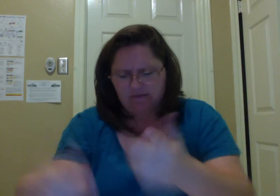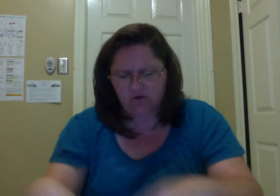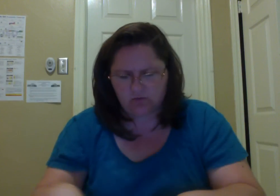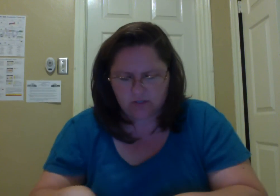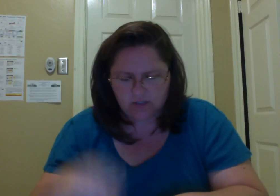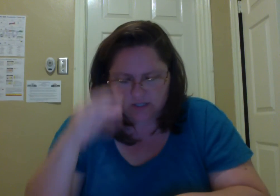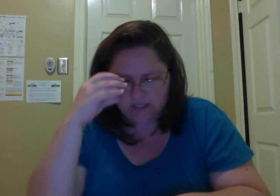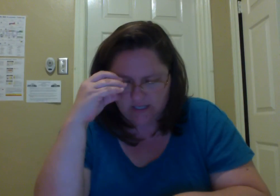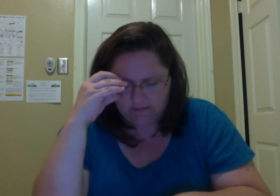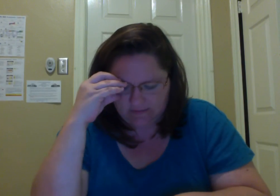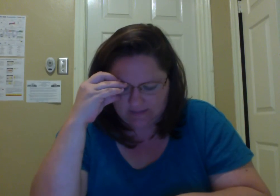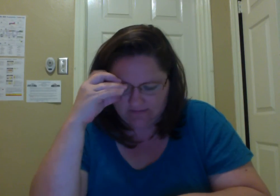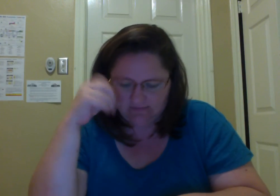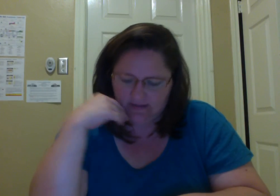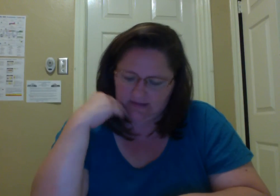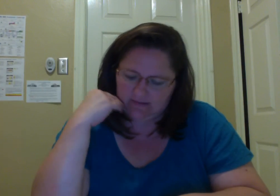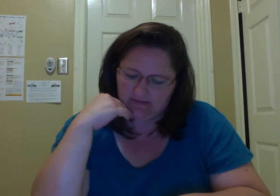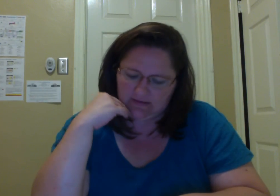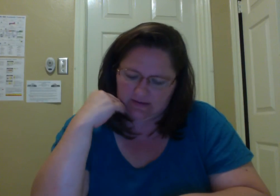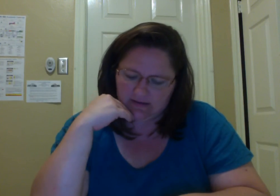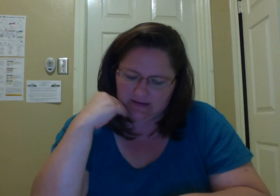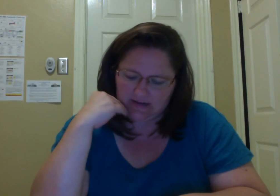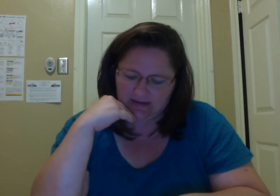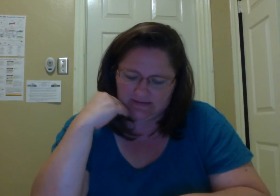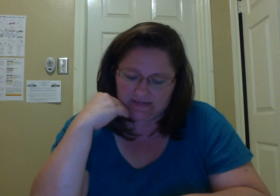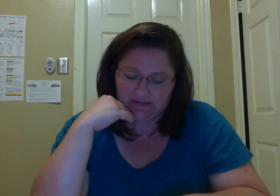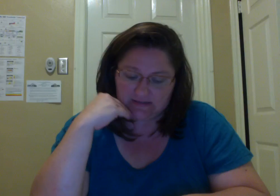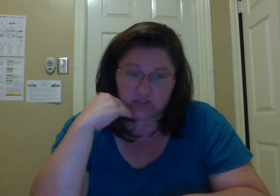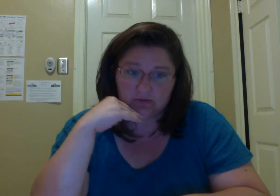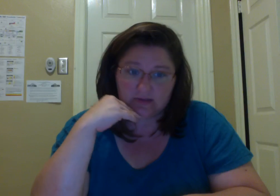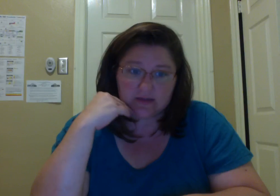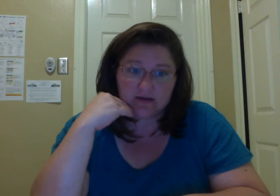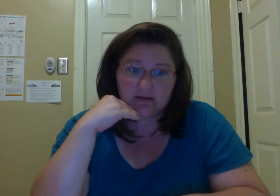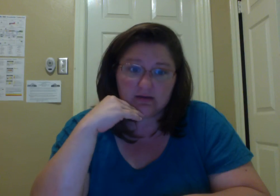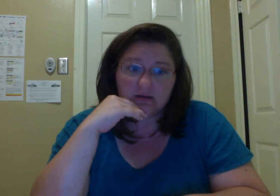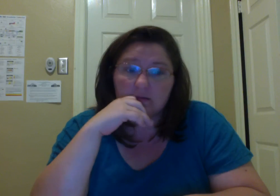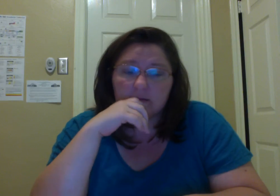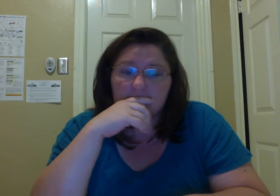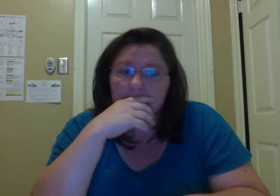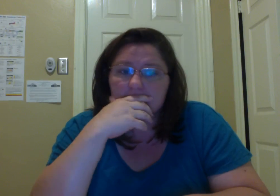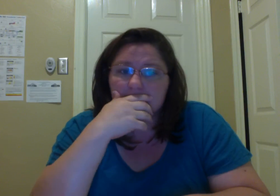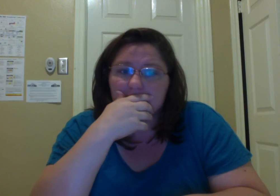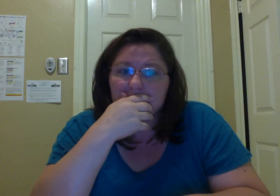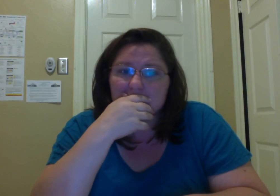hard one. And then Dan says, God has nothing to do with it. Where are we at?